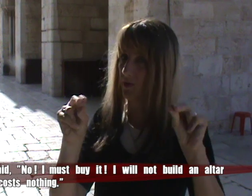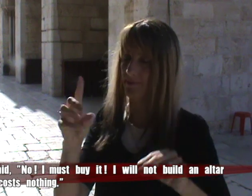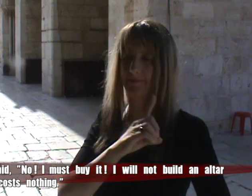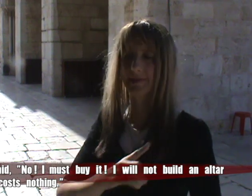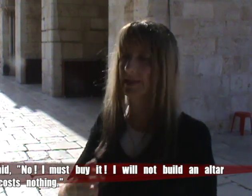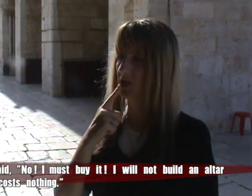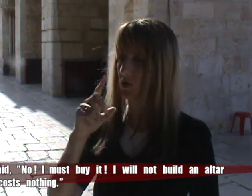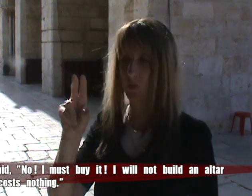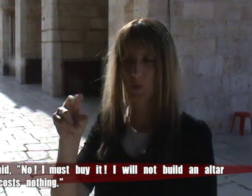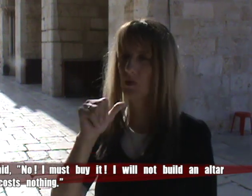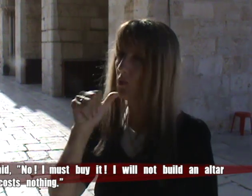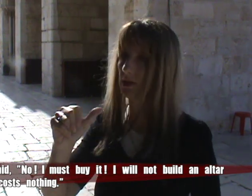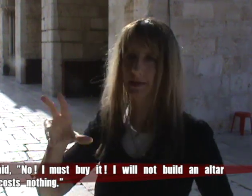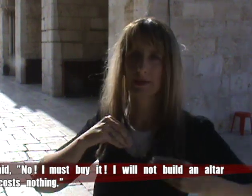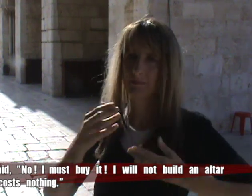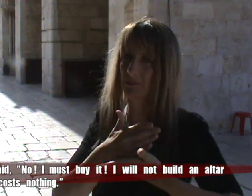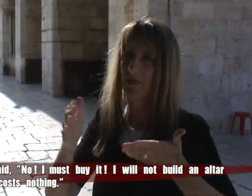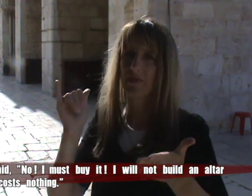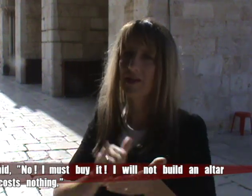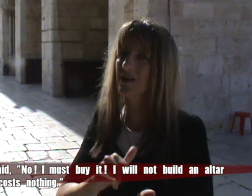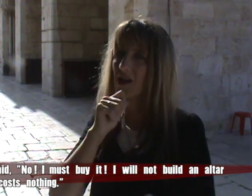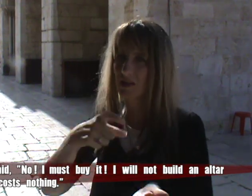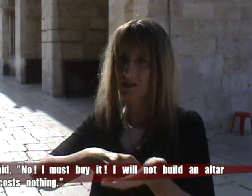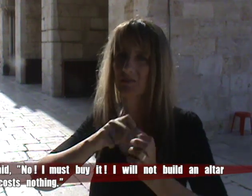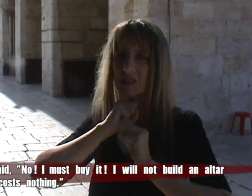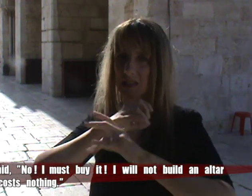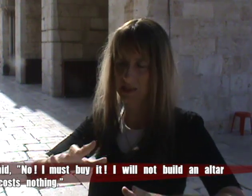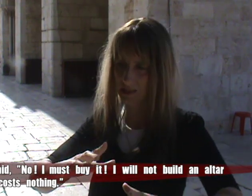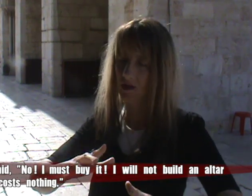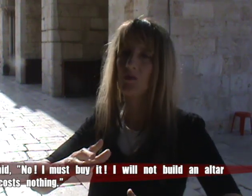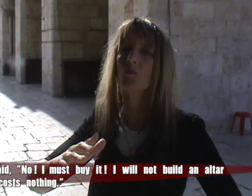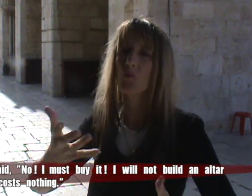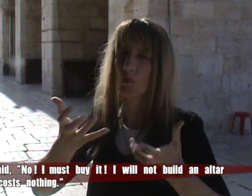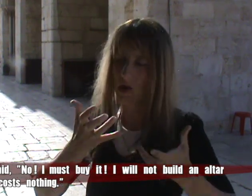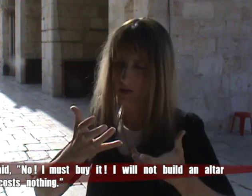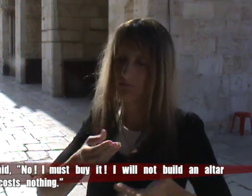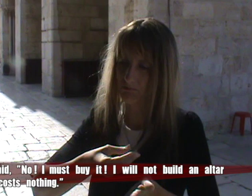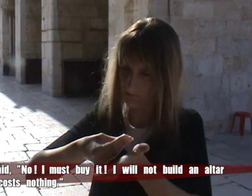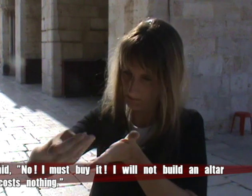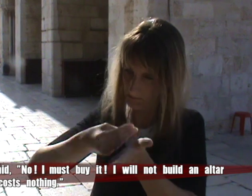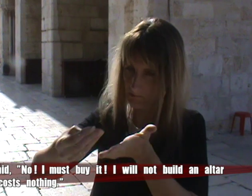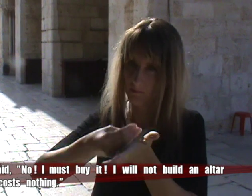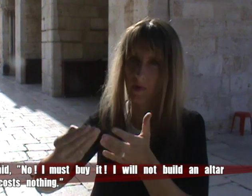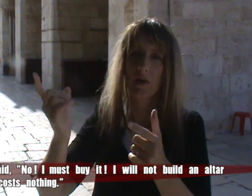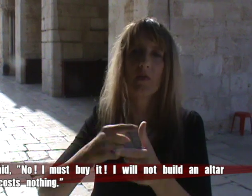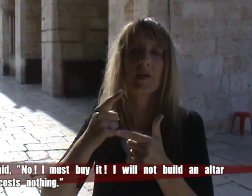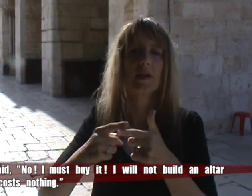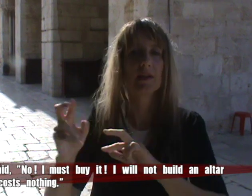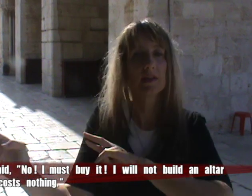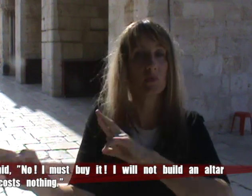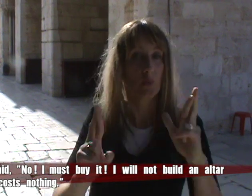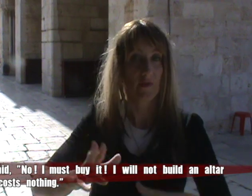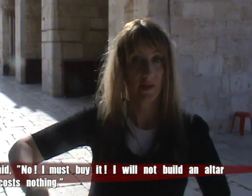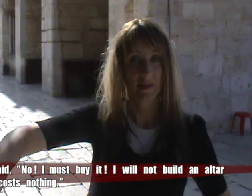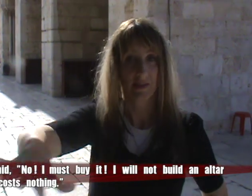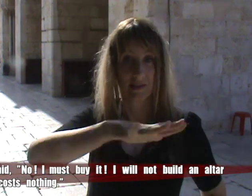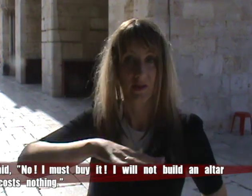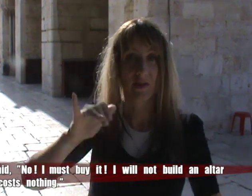"No, I must buy it. I will not build an altar that I prepare for God that costs